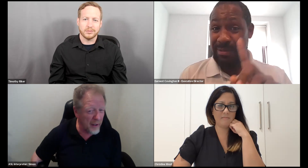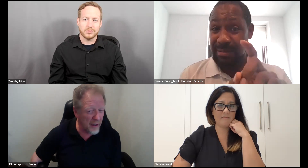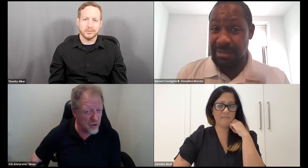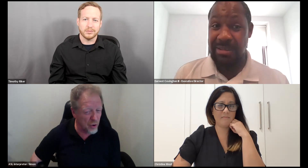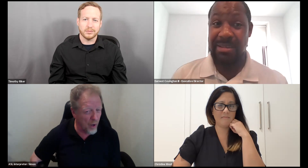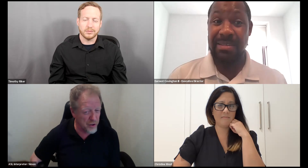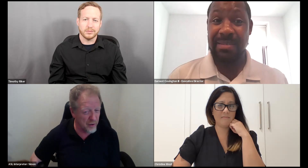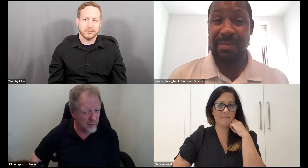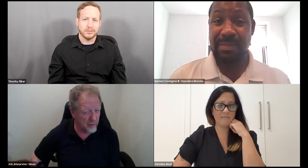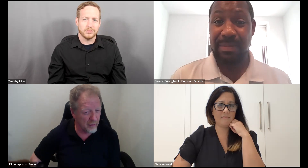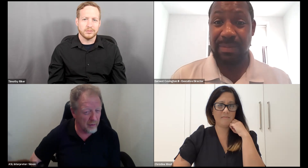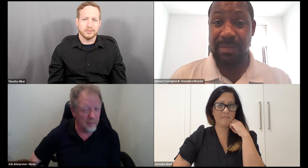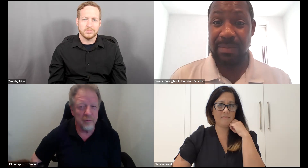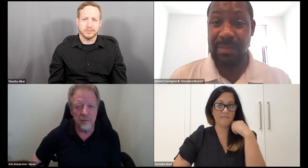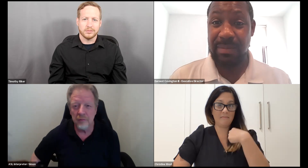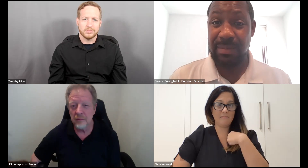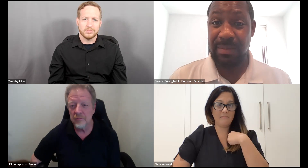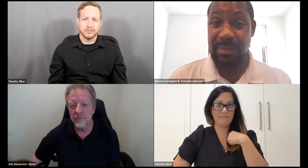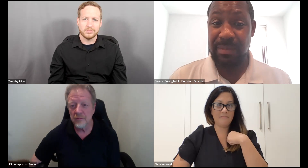hoping that answers your question.